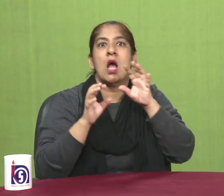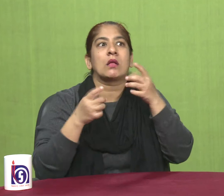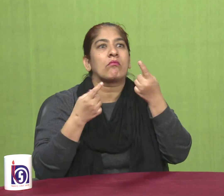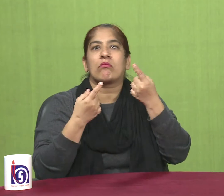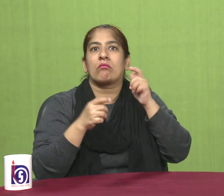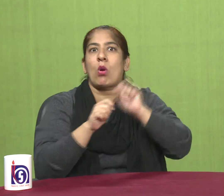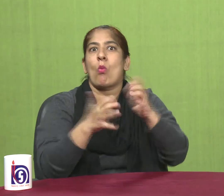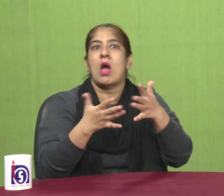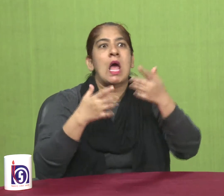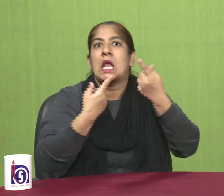and